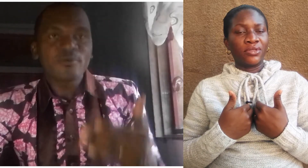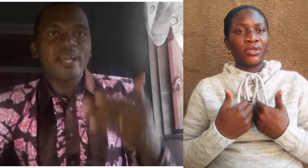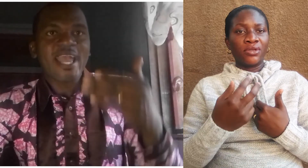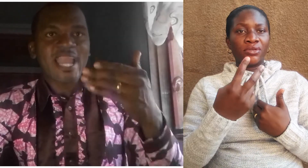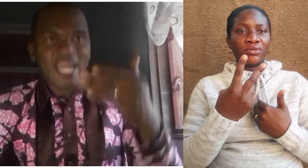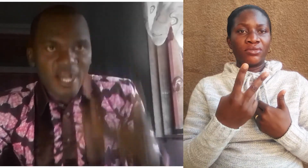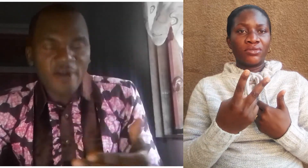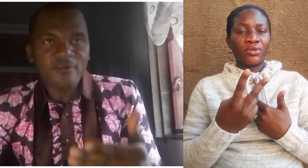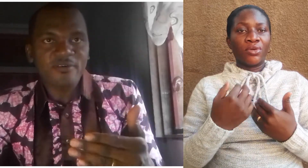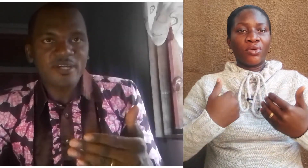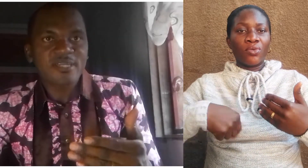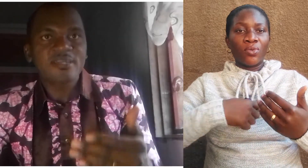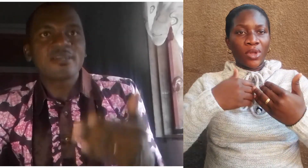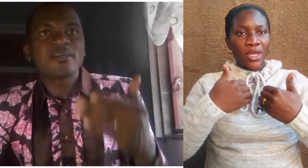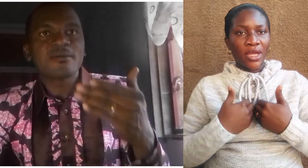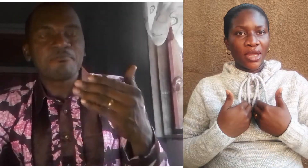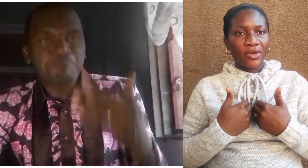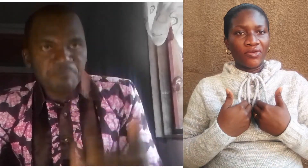to allow